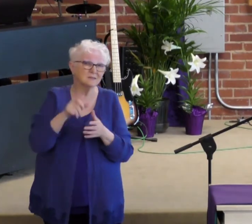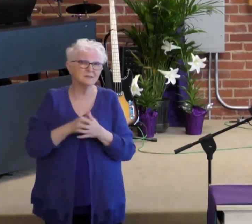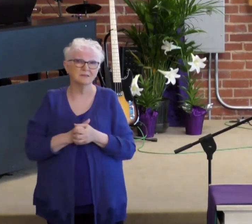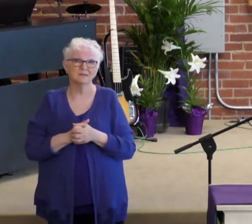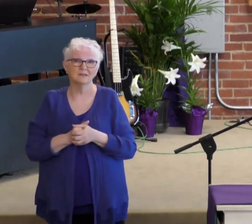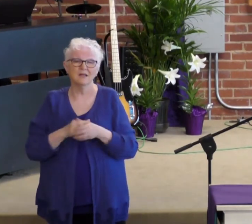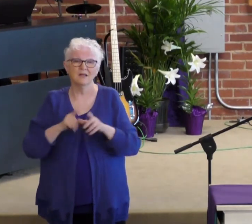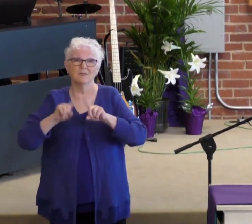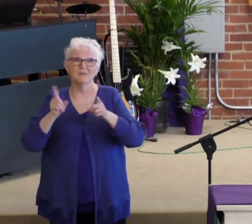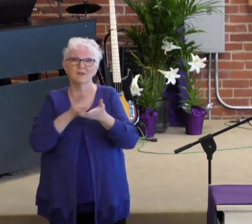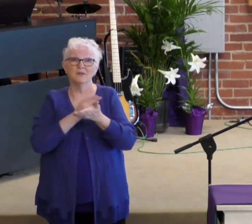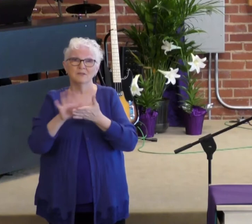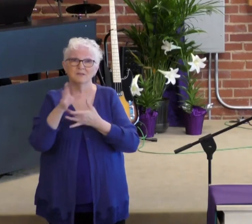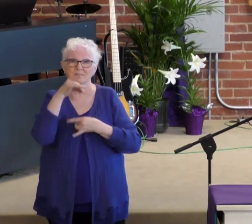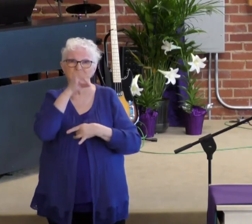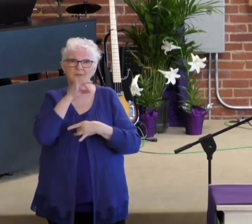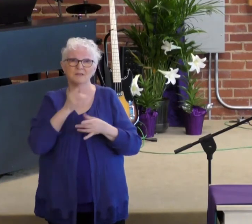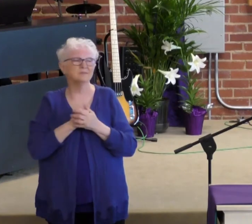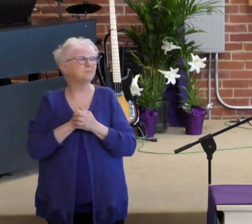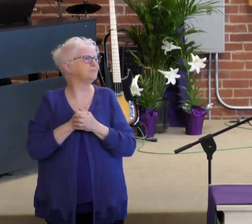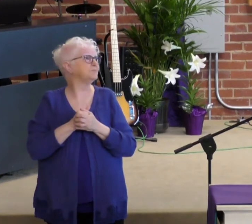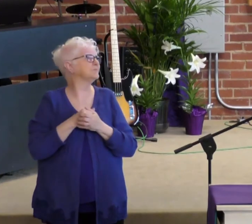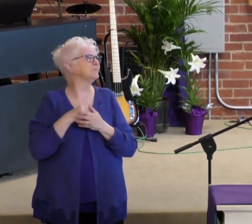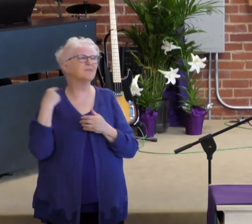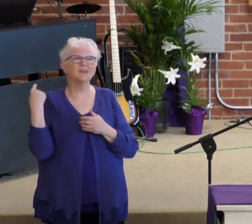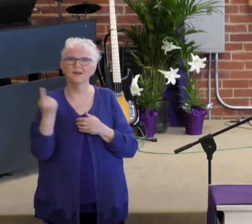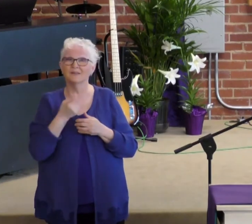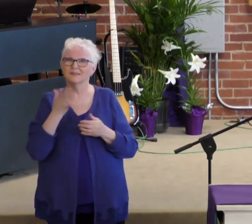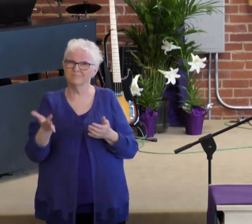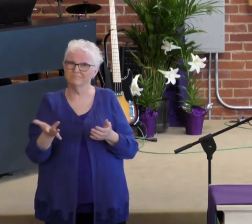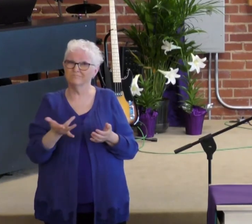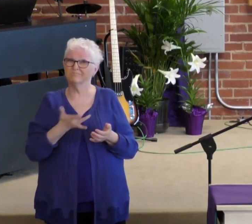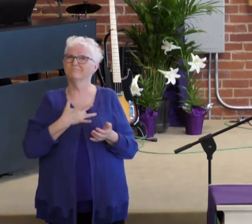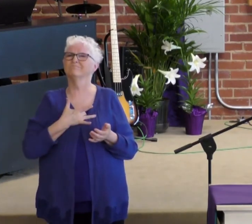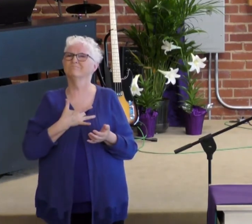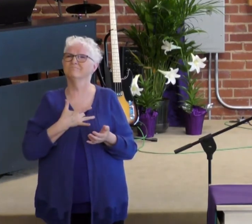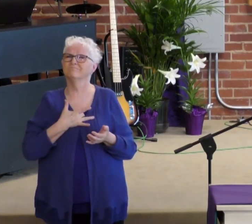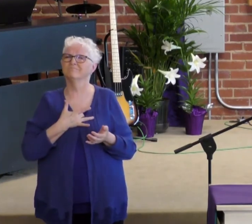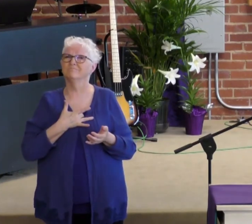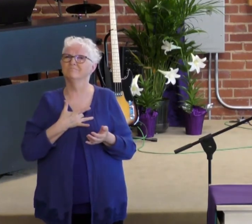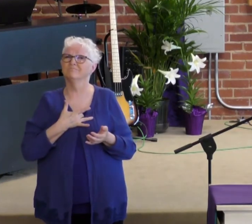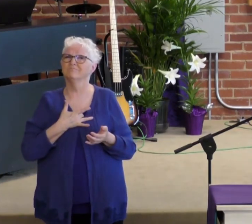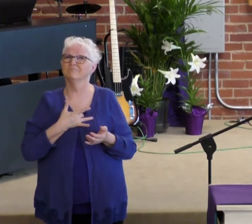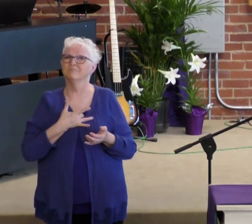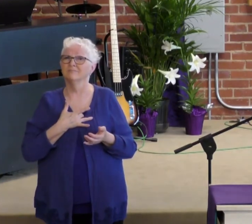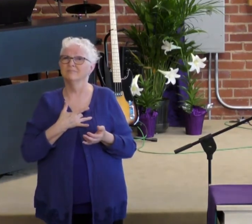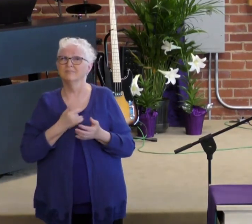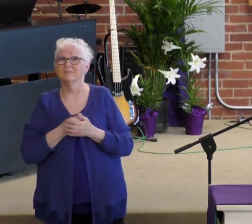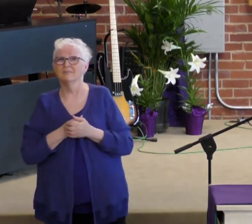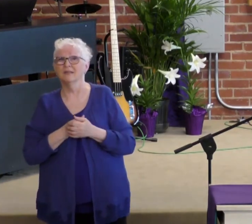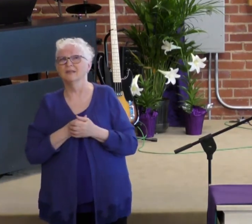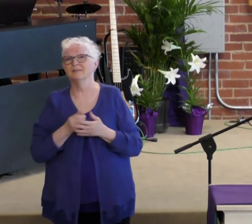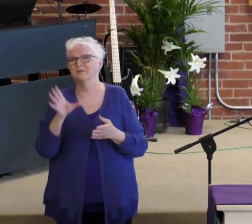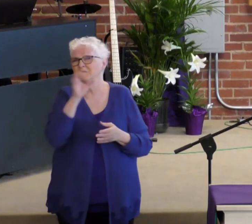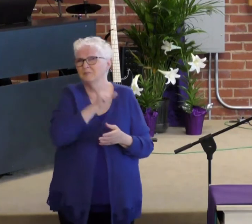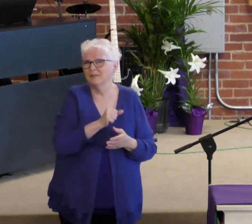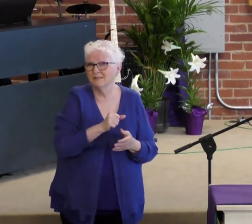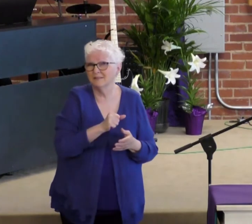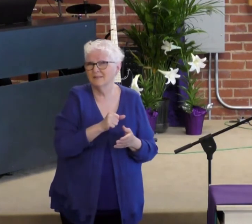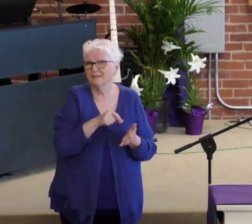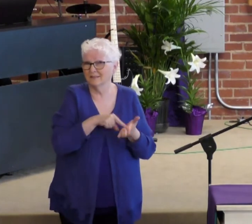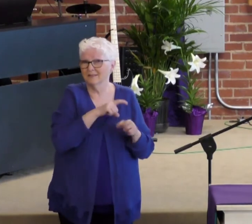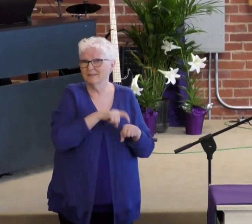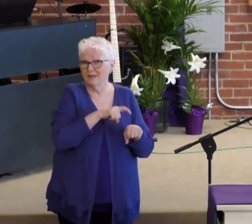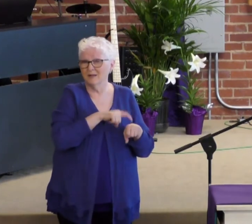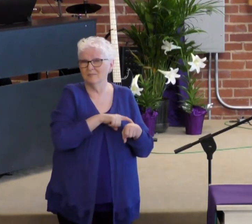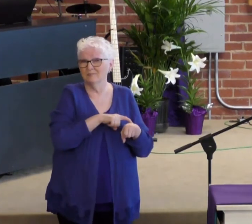But the Holy Spirit always kind of hits us in the heart and says, you didn't quite get it that time, but